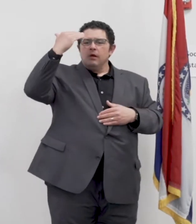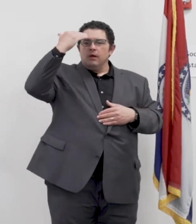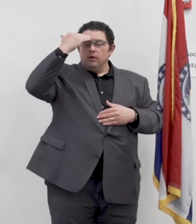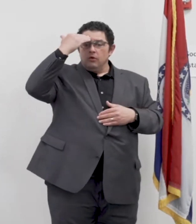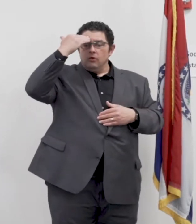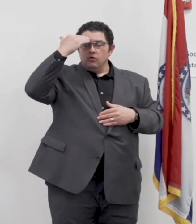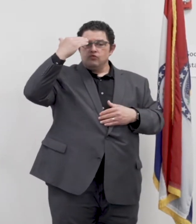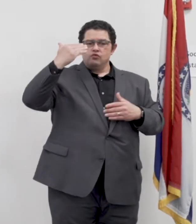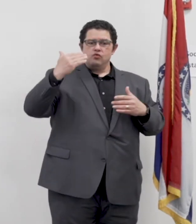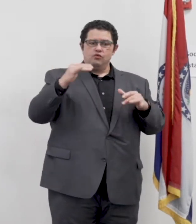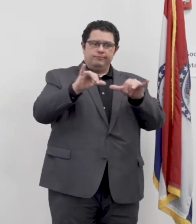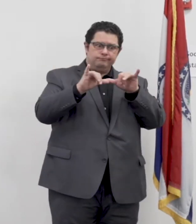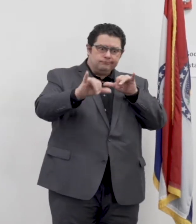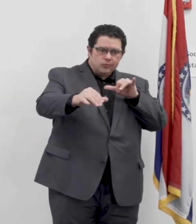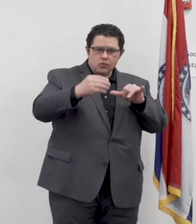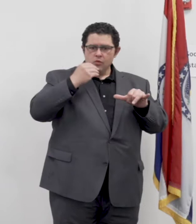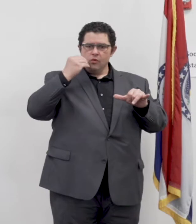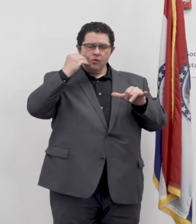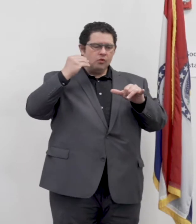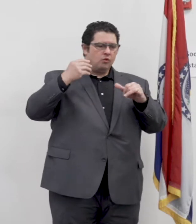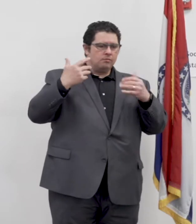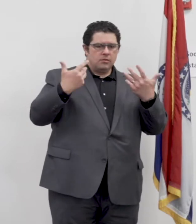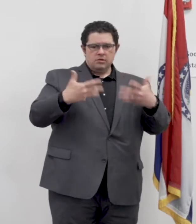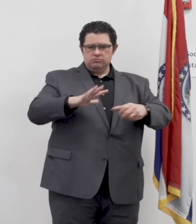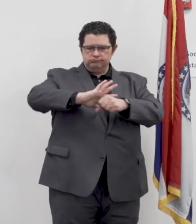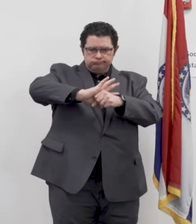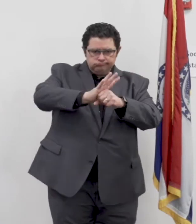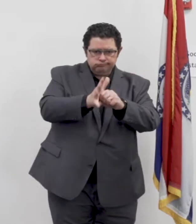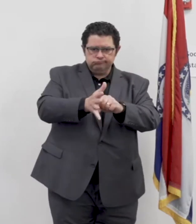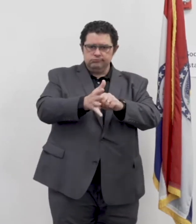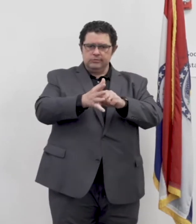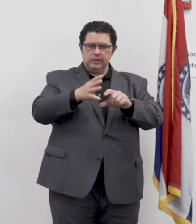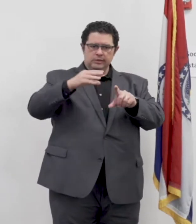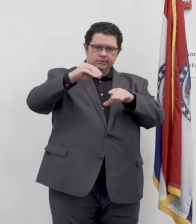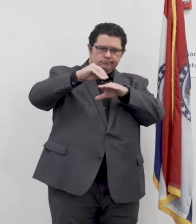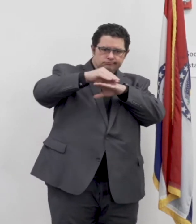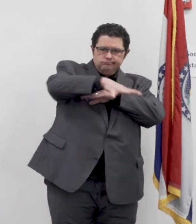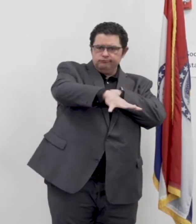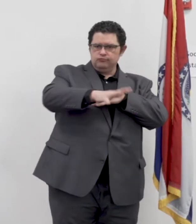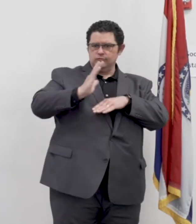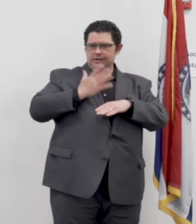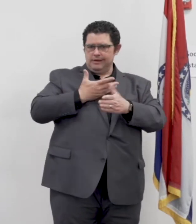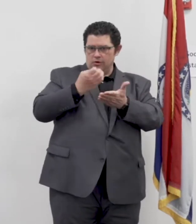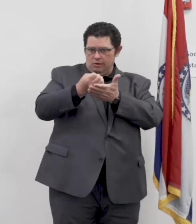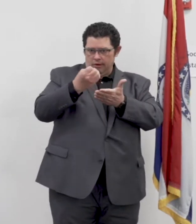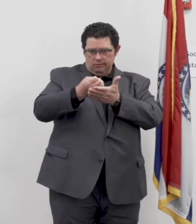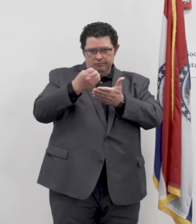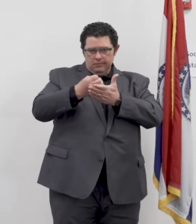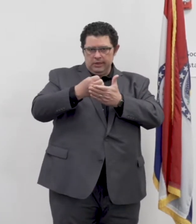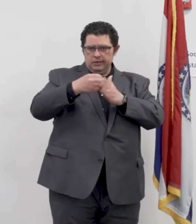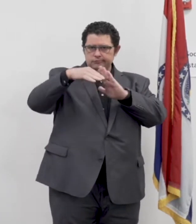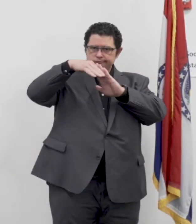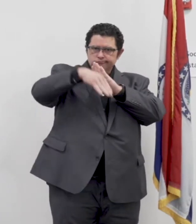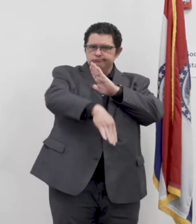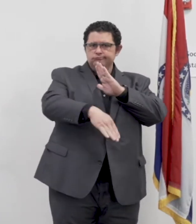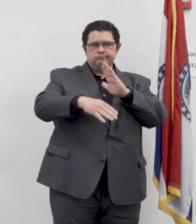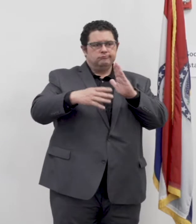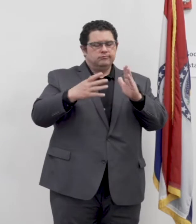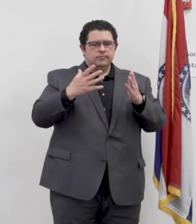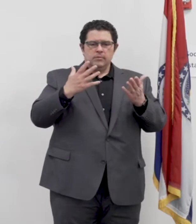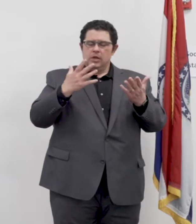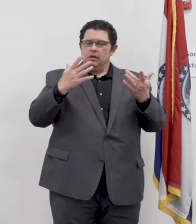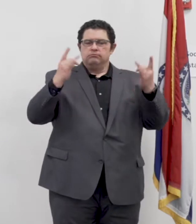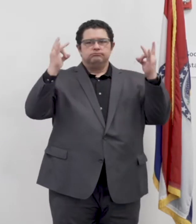process has kept a tight grip on our economy, and I understand the impacts nationally and here in our region have